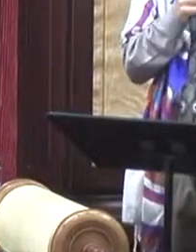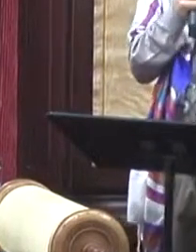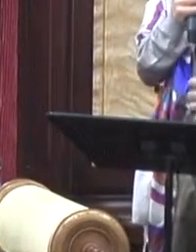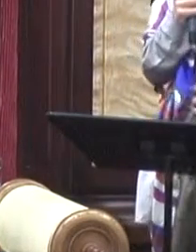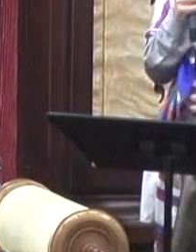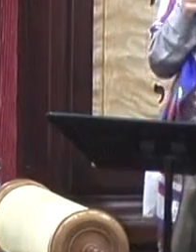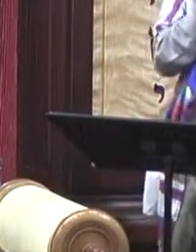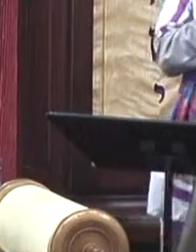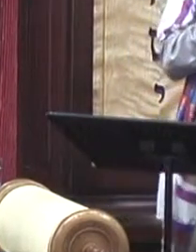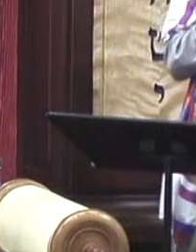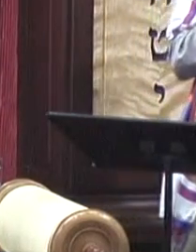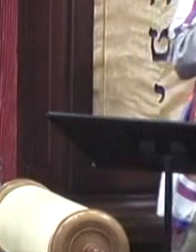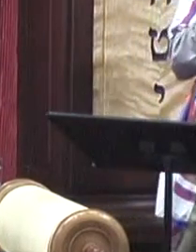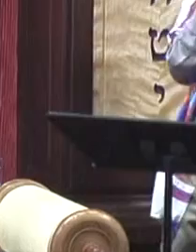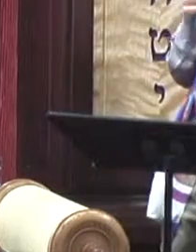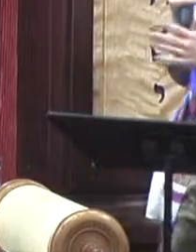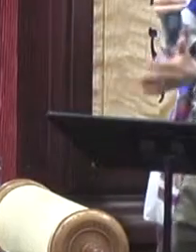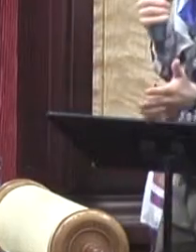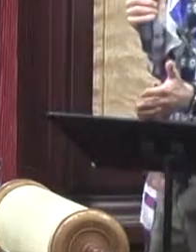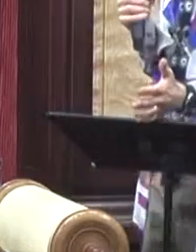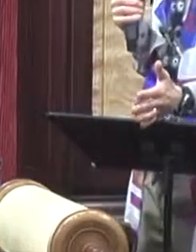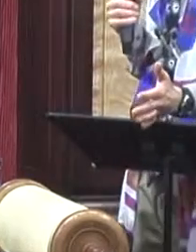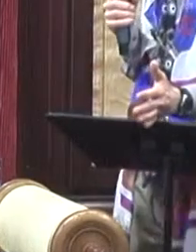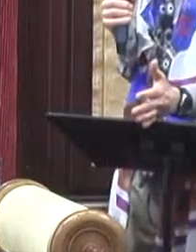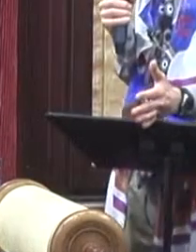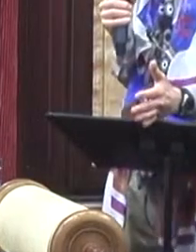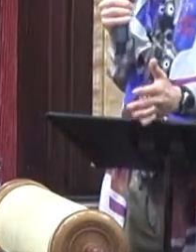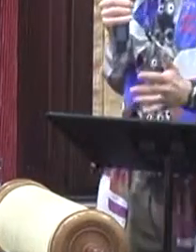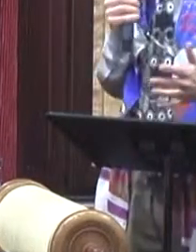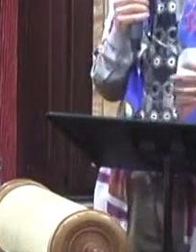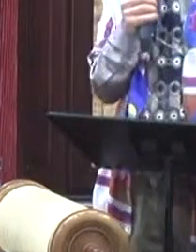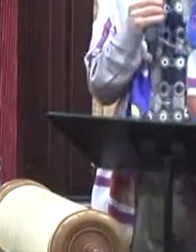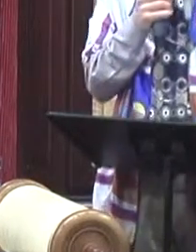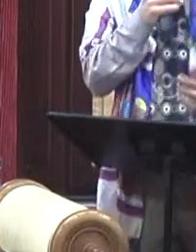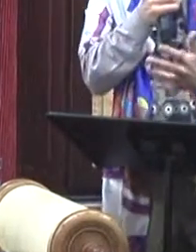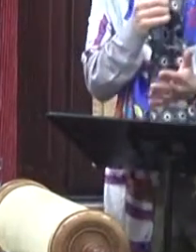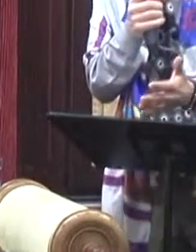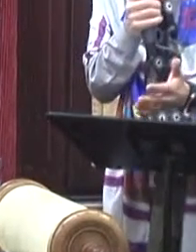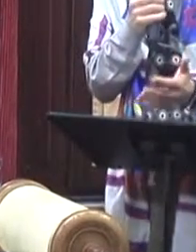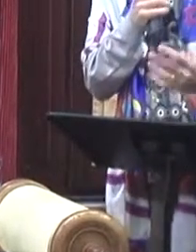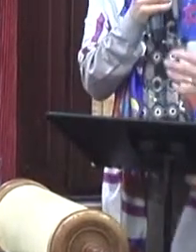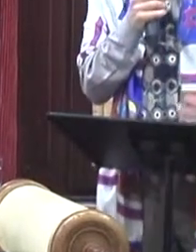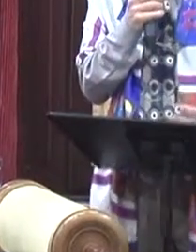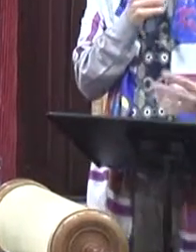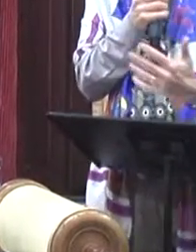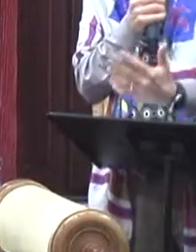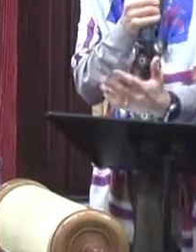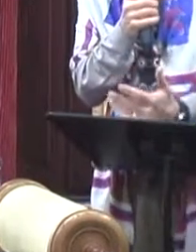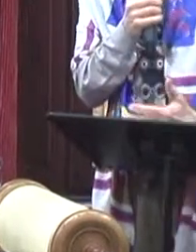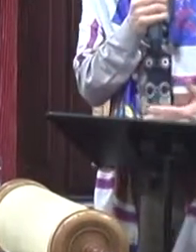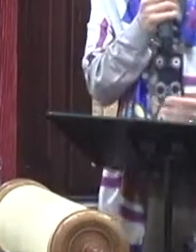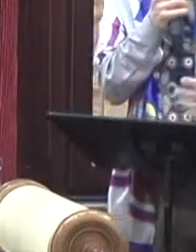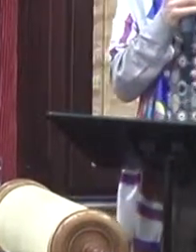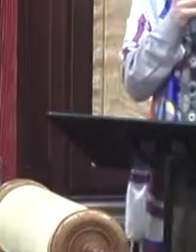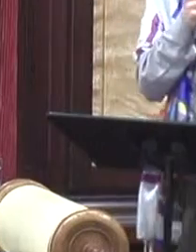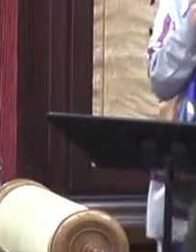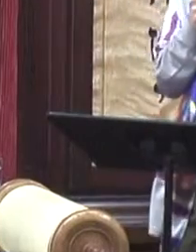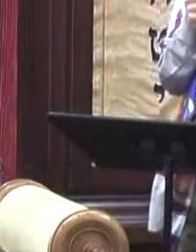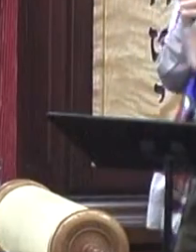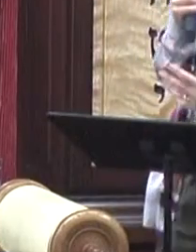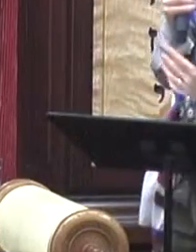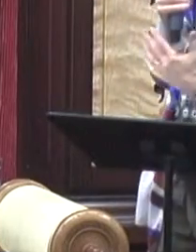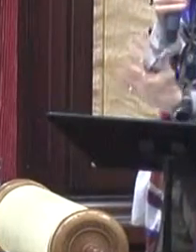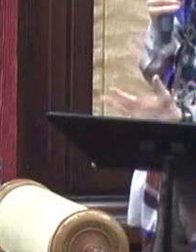fault? Even if it is our fault, we know what to do when it's our fault. Repent, right? Repent and beg for God to forgive you